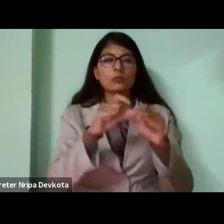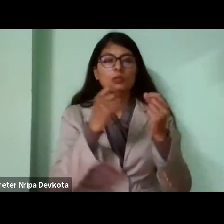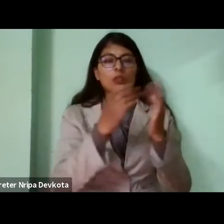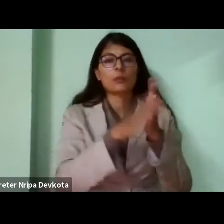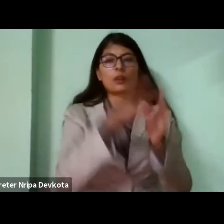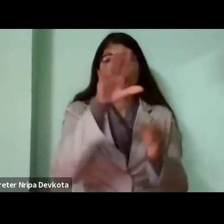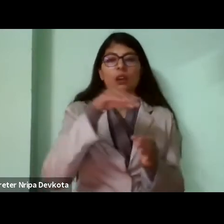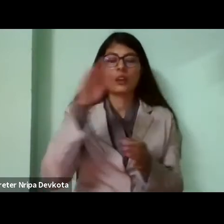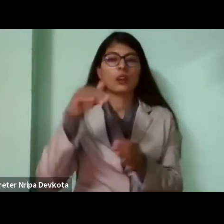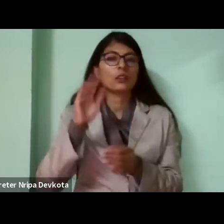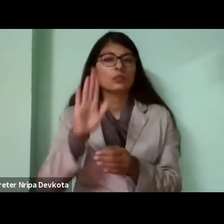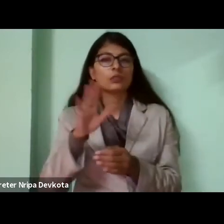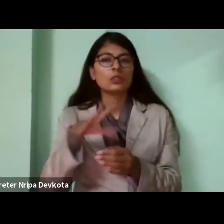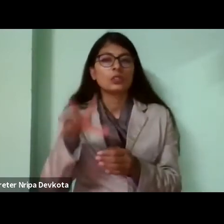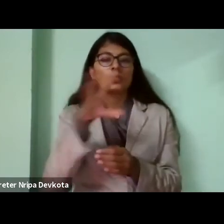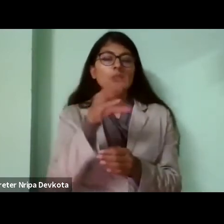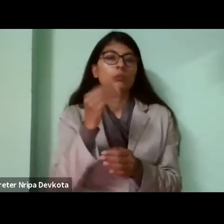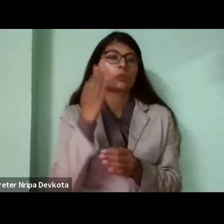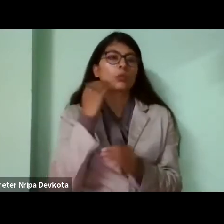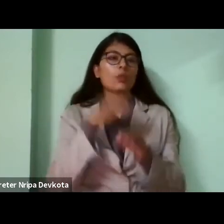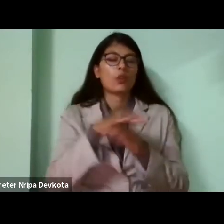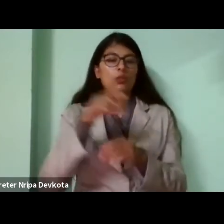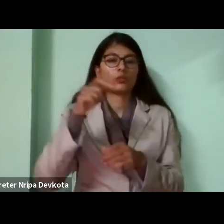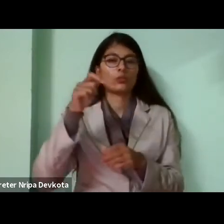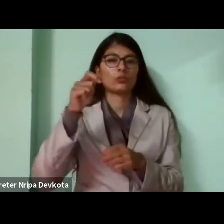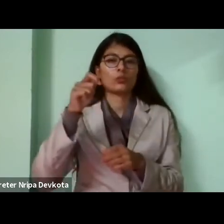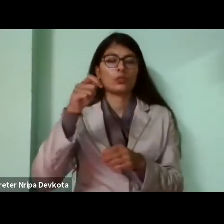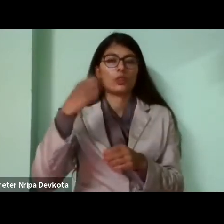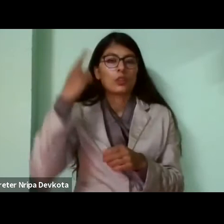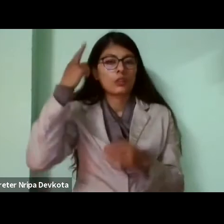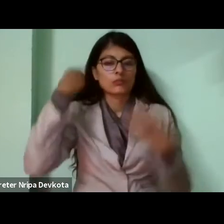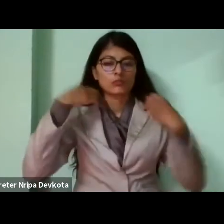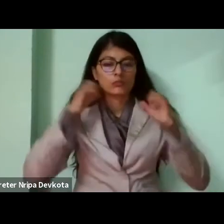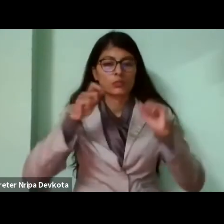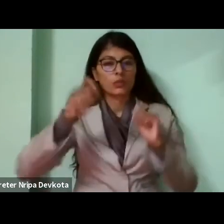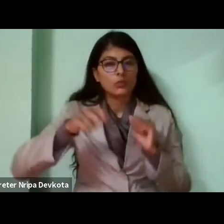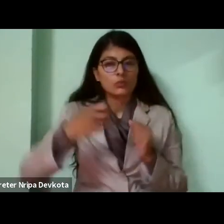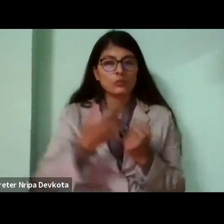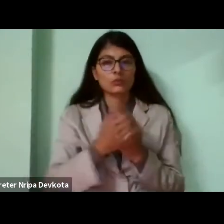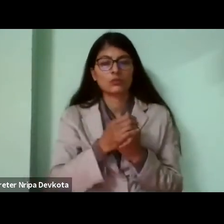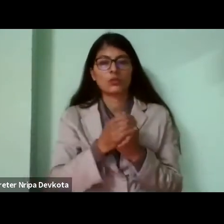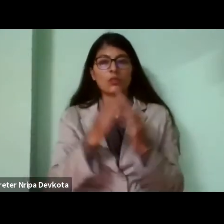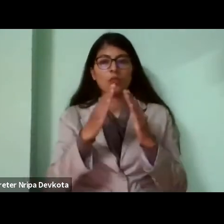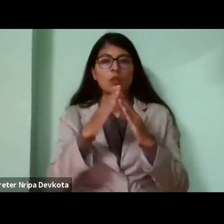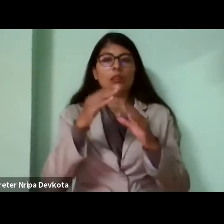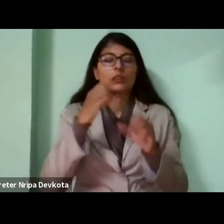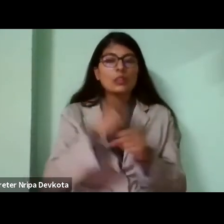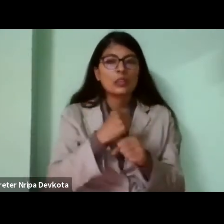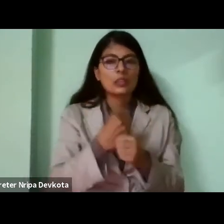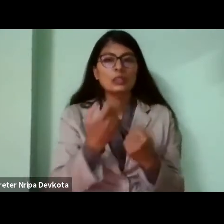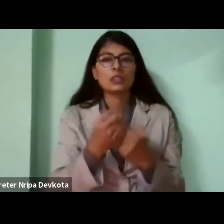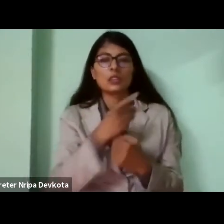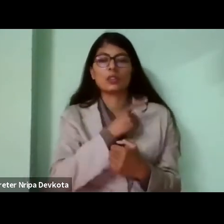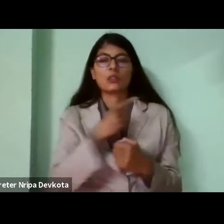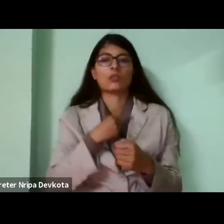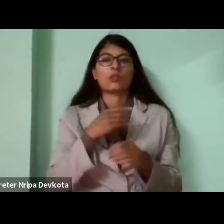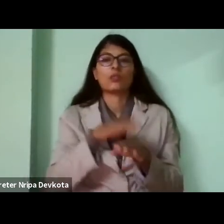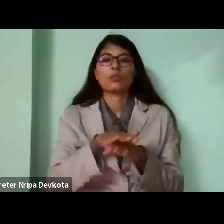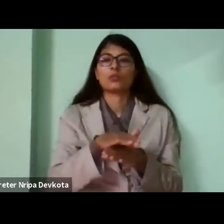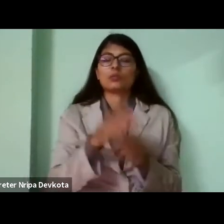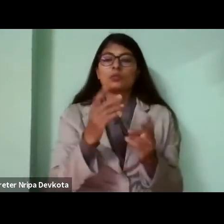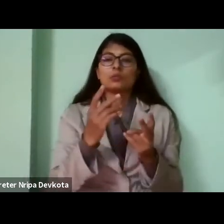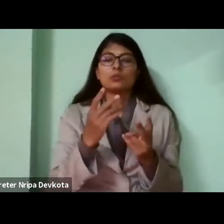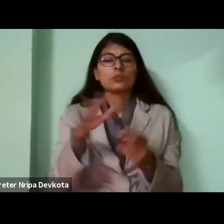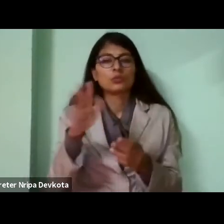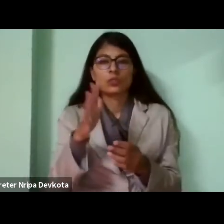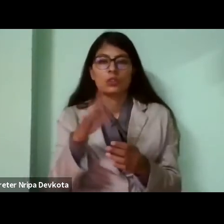Not all women are doctors. Not all women are housewives. Some women have made different choices, like us sex workers.